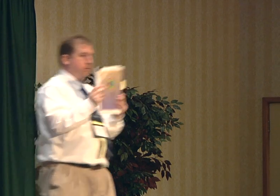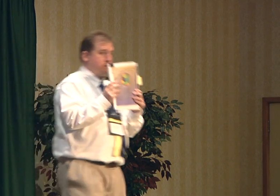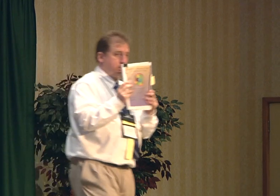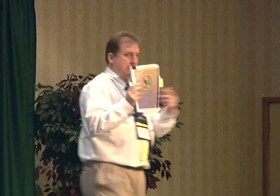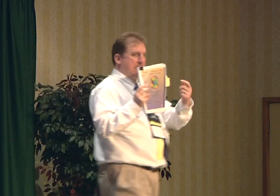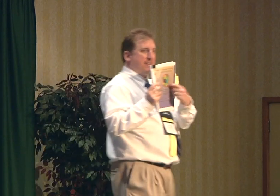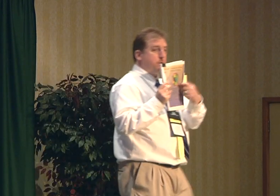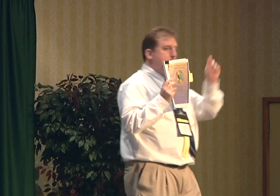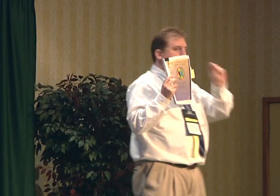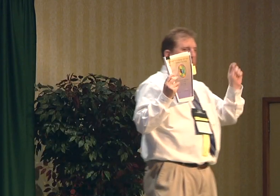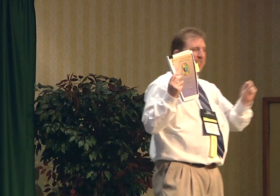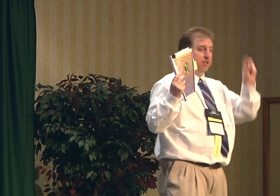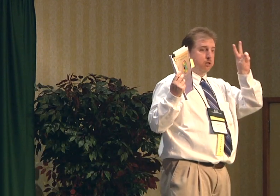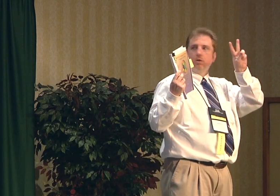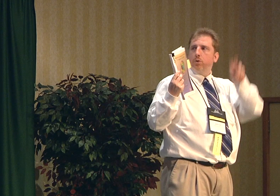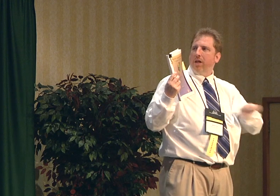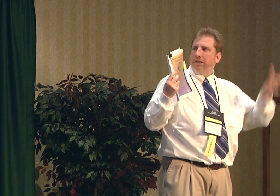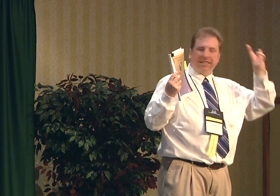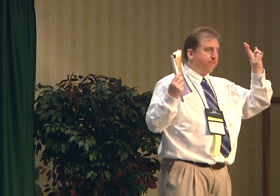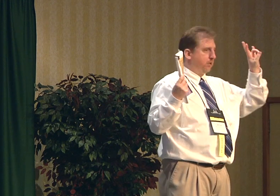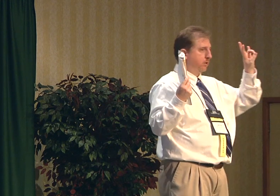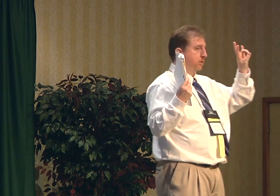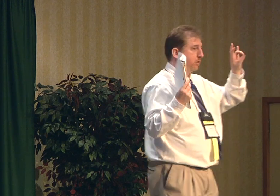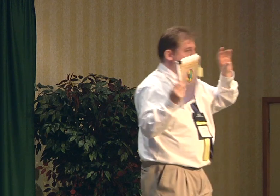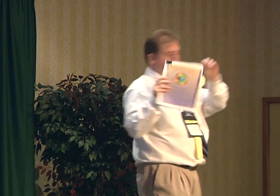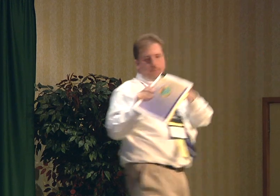That's what I'm holding up here. This was published in 2007.